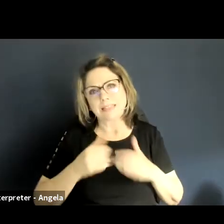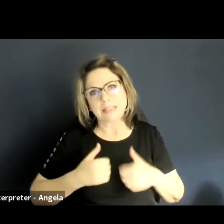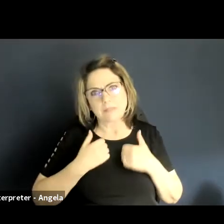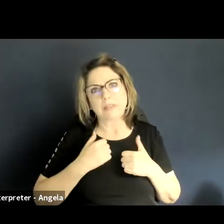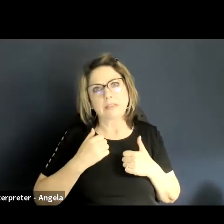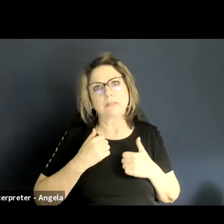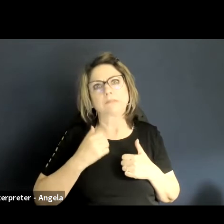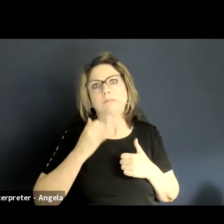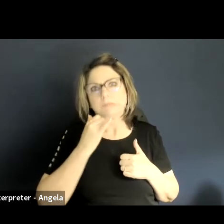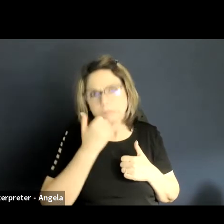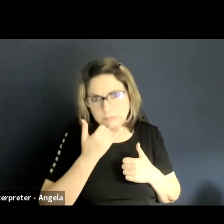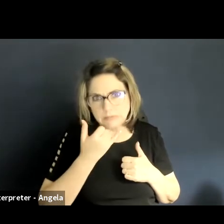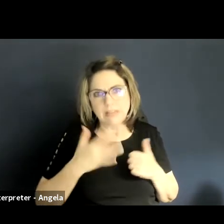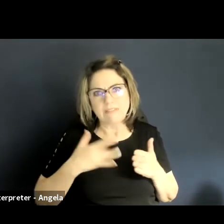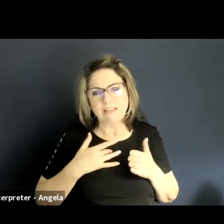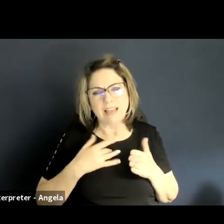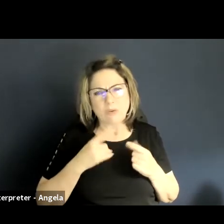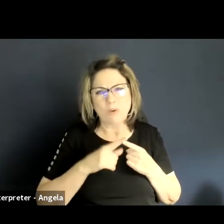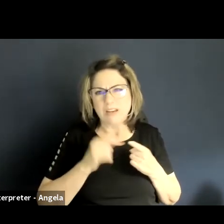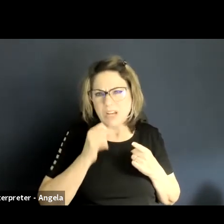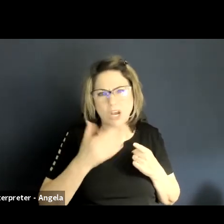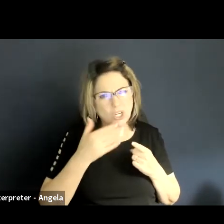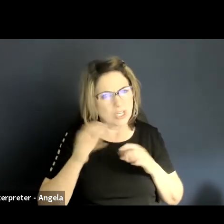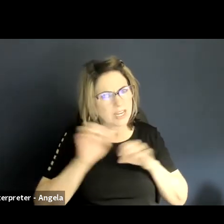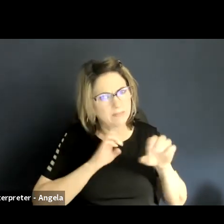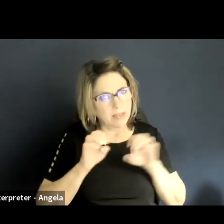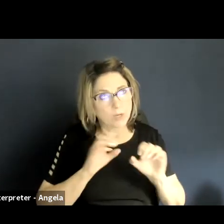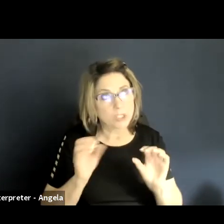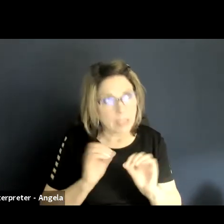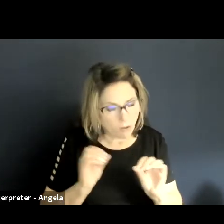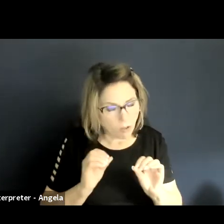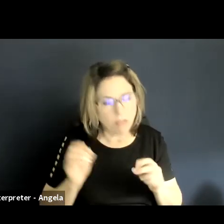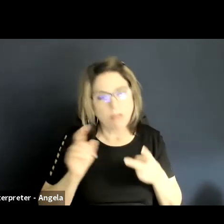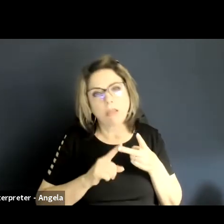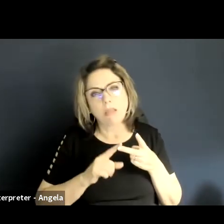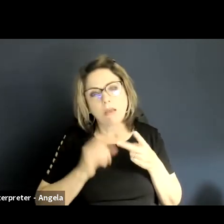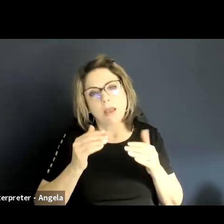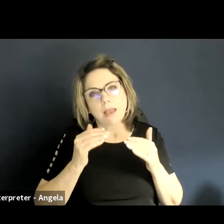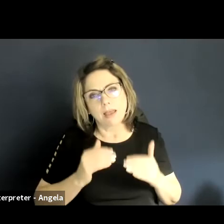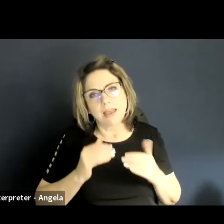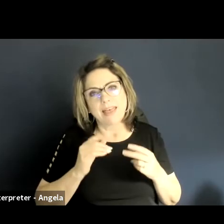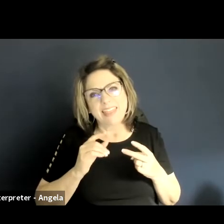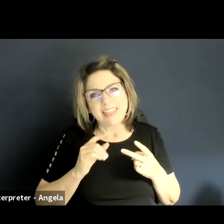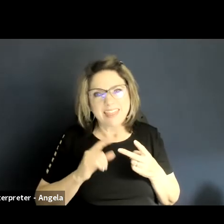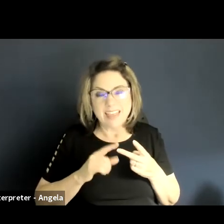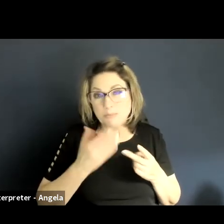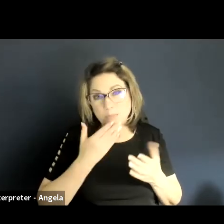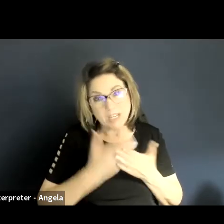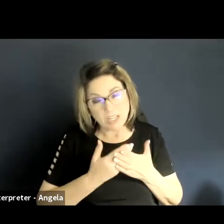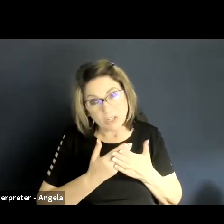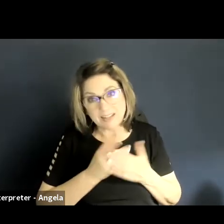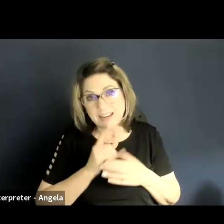feel like for a while we weren't good at evaluation at all. Then we were got pretty good at